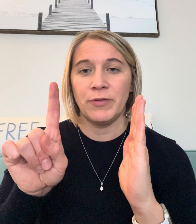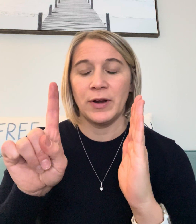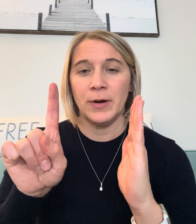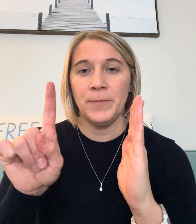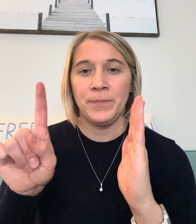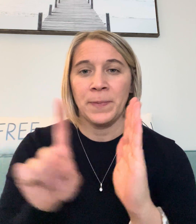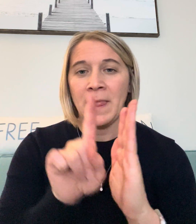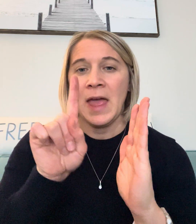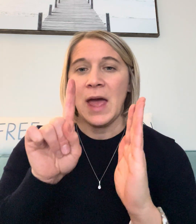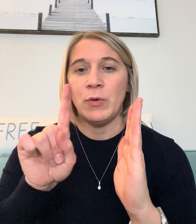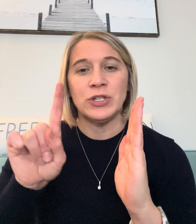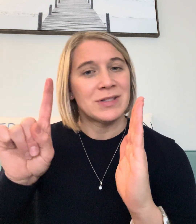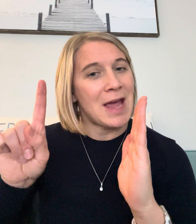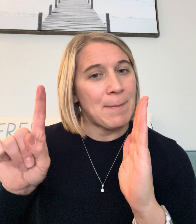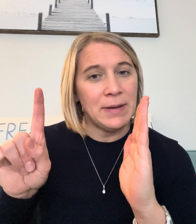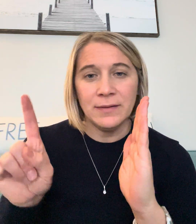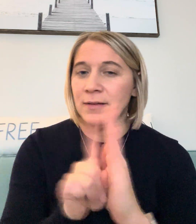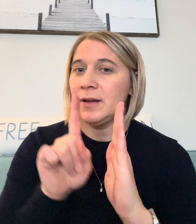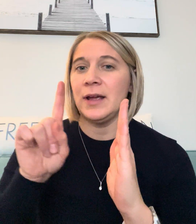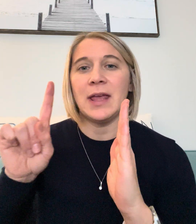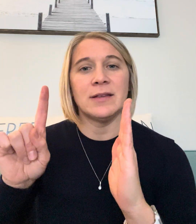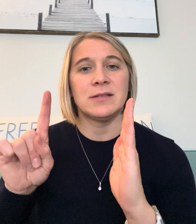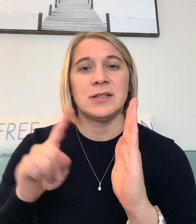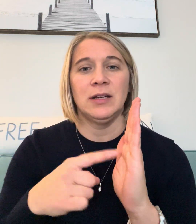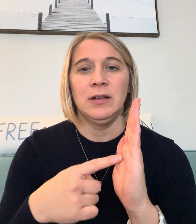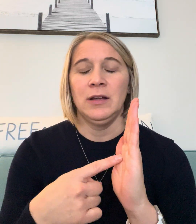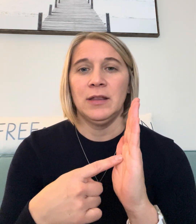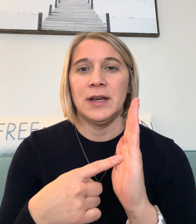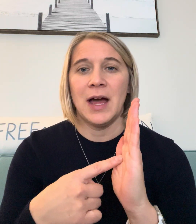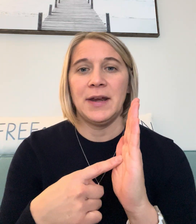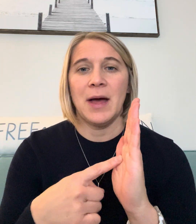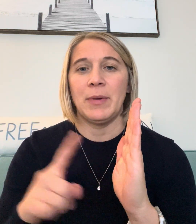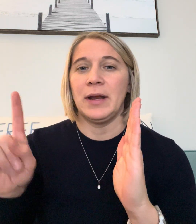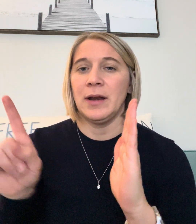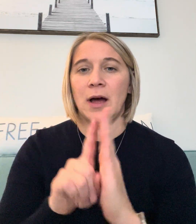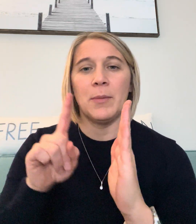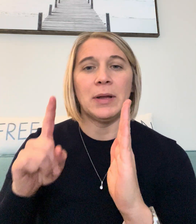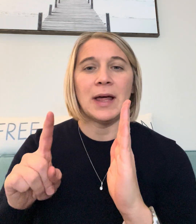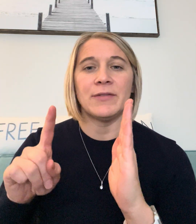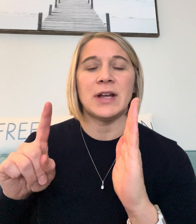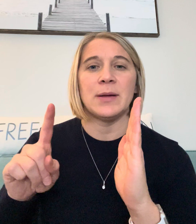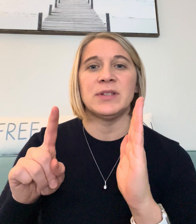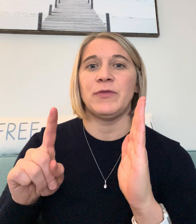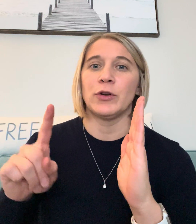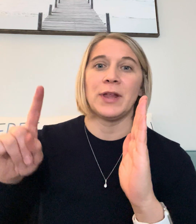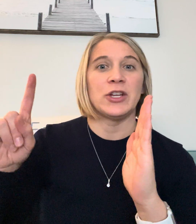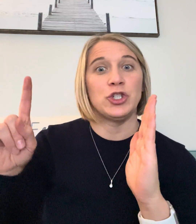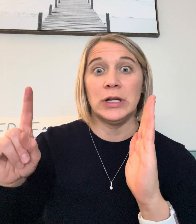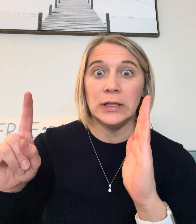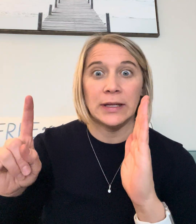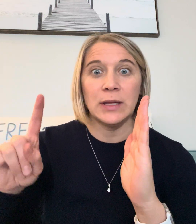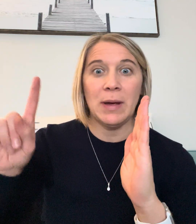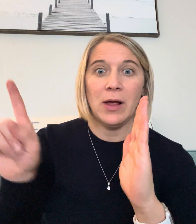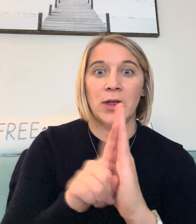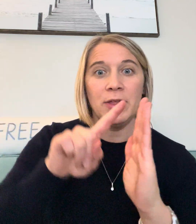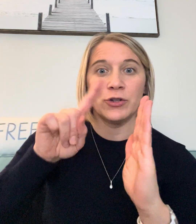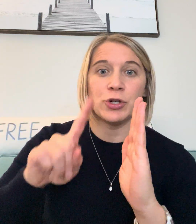finger, and we just tap it against the non-dominant. A lot of times if you're like jingling the bell, they'll show it